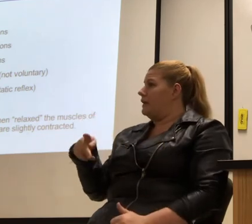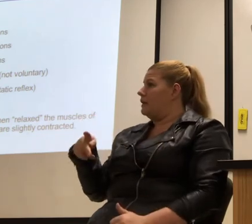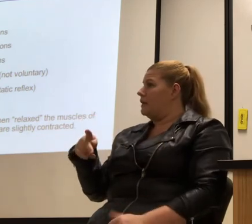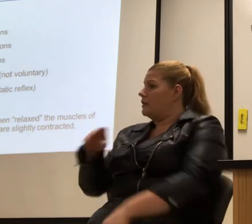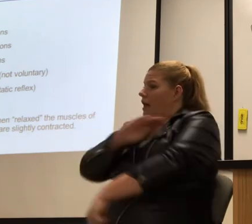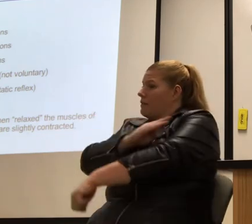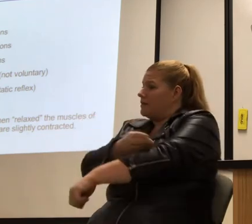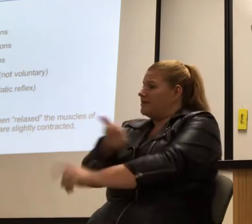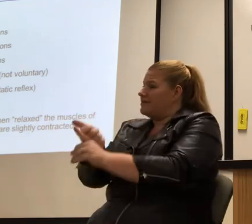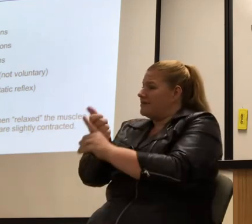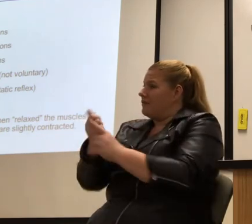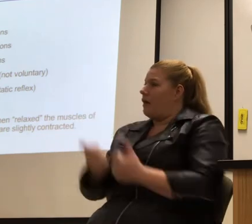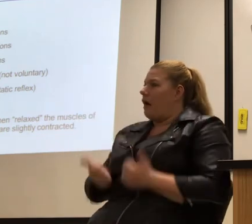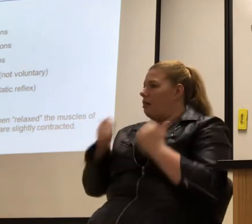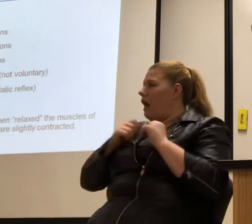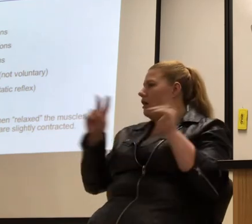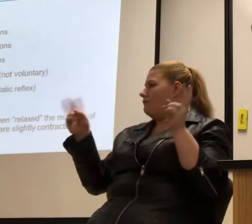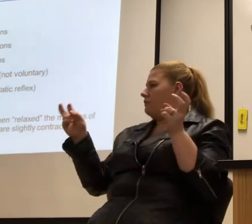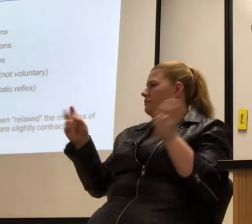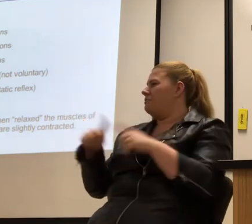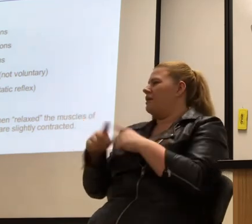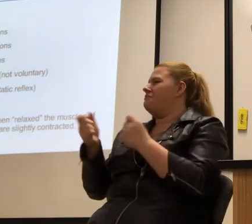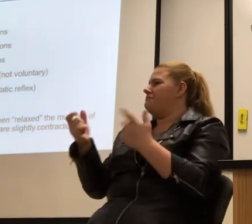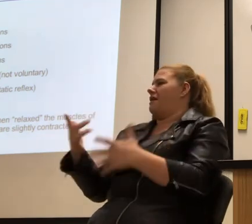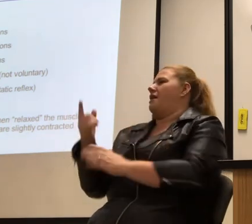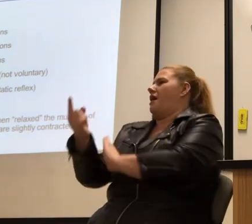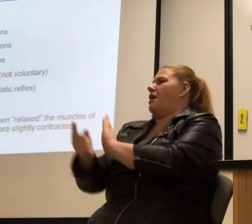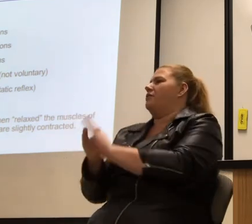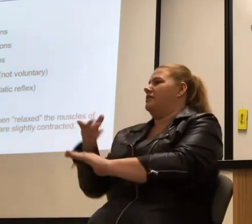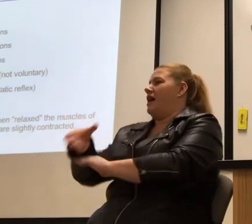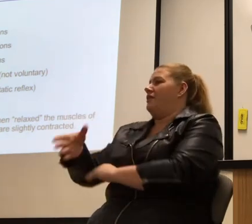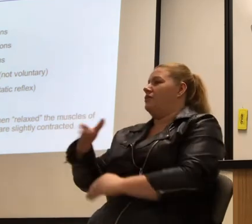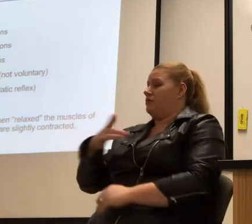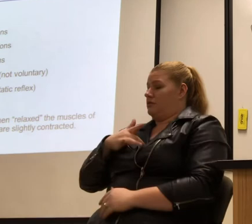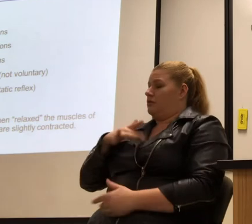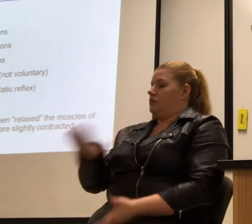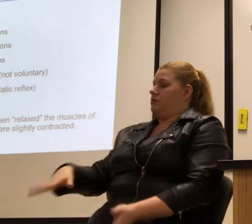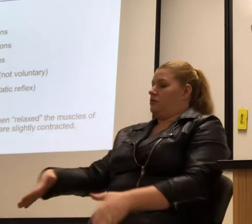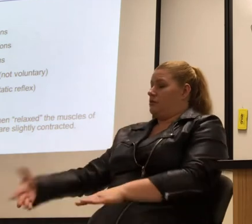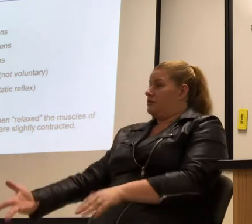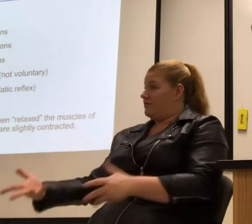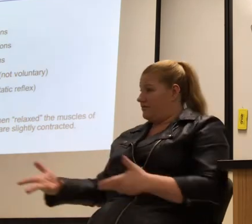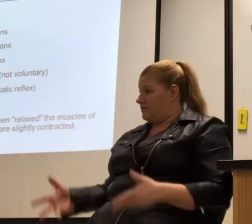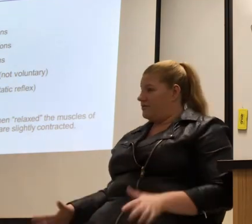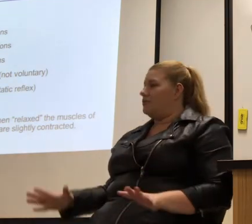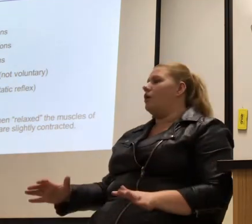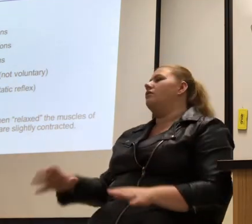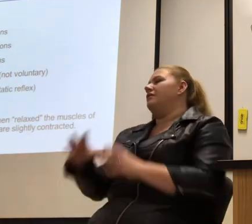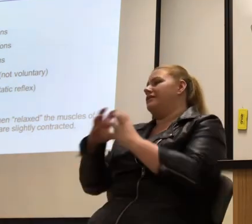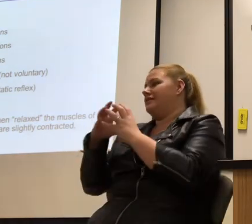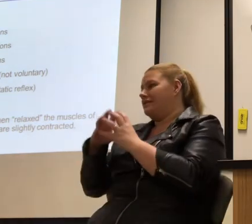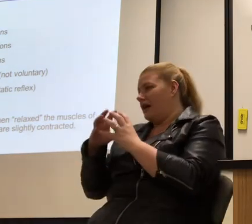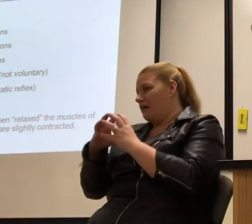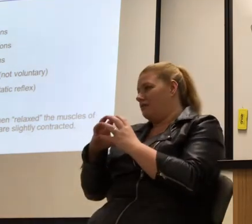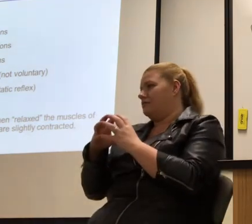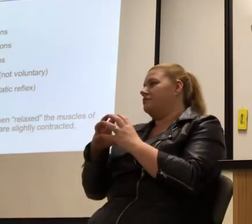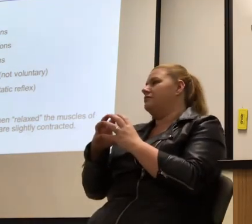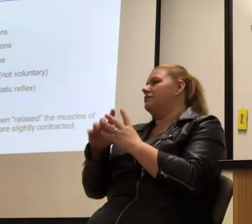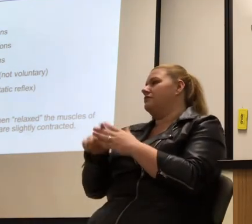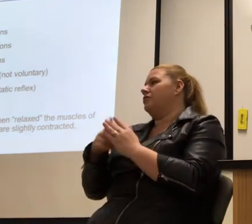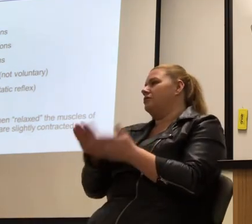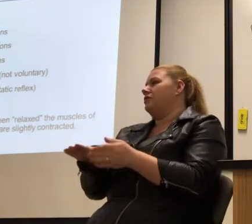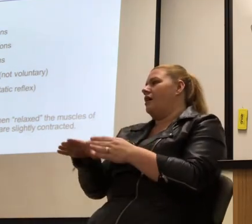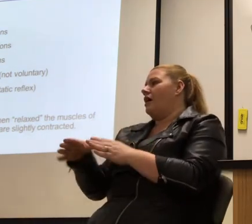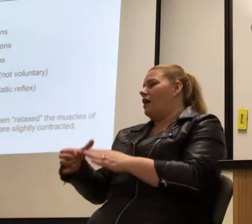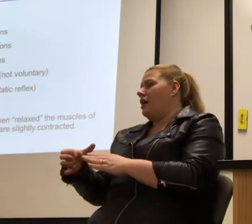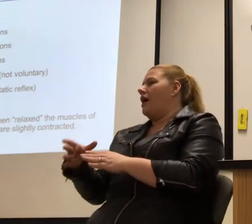the muscle is alive. But once several hours after death, cells start to die, then ATP goes away, and then rigor mortis sets in because there's